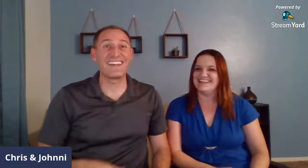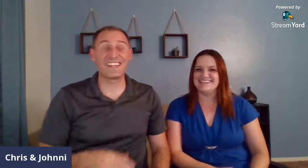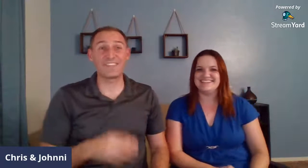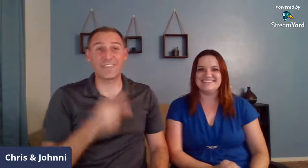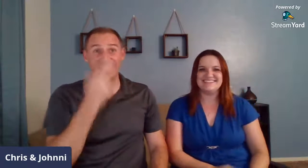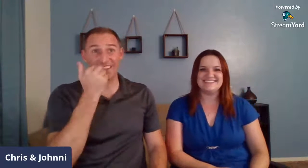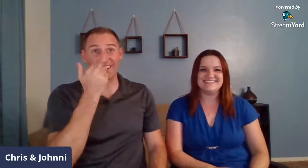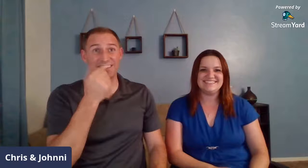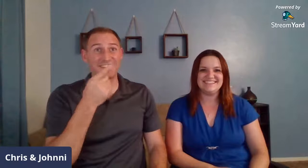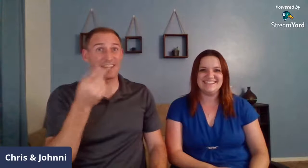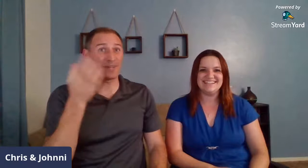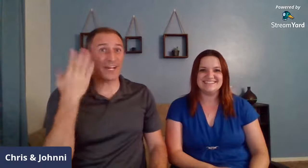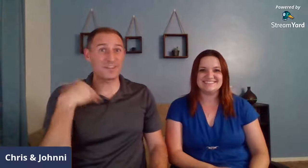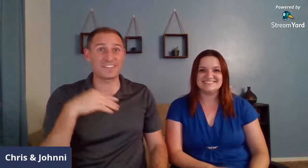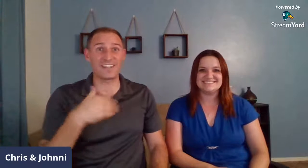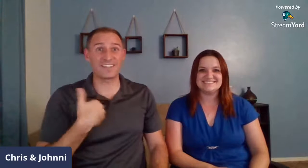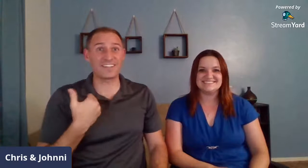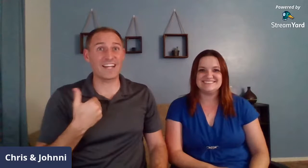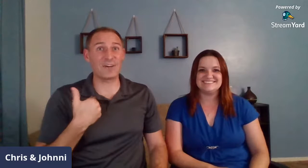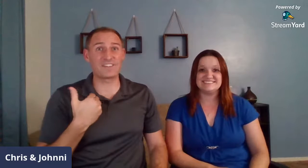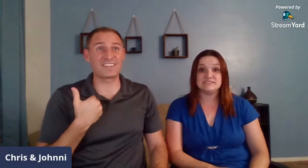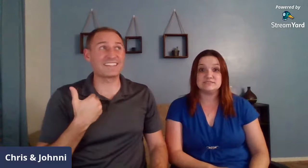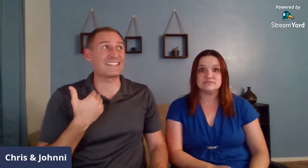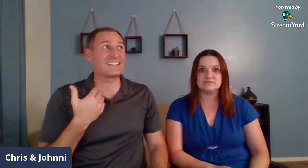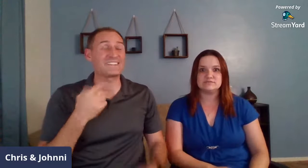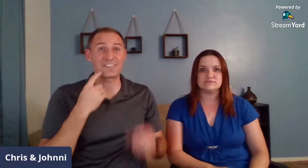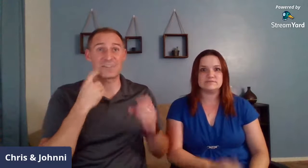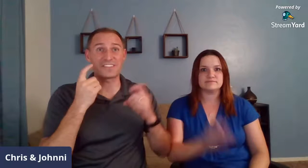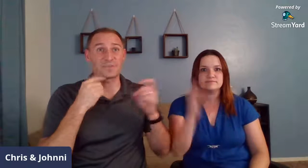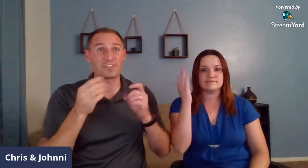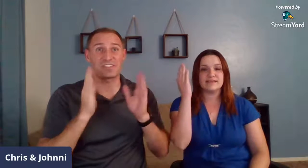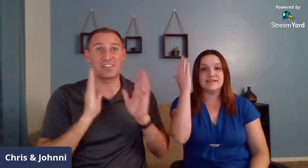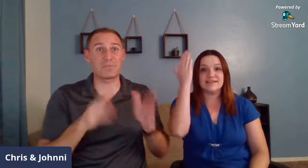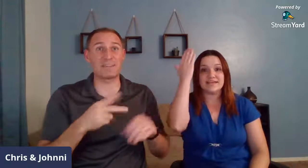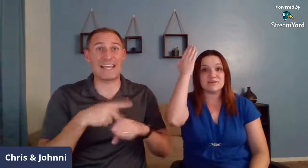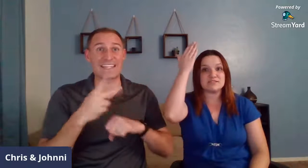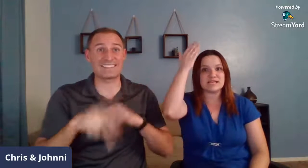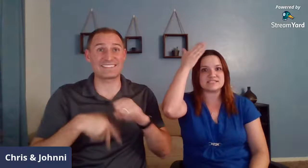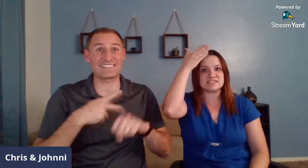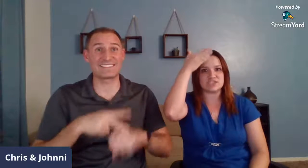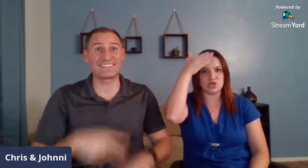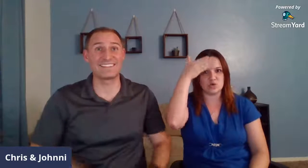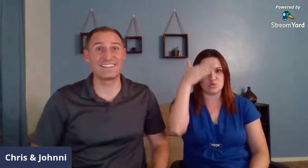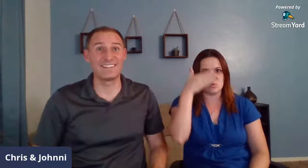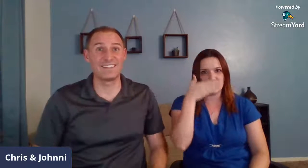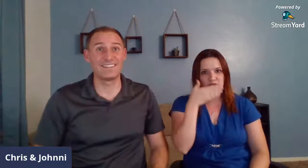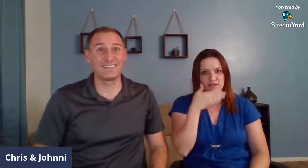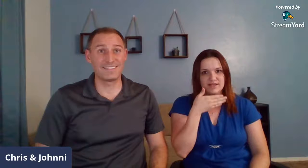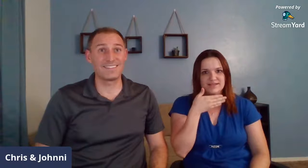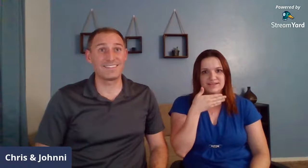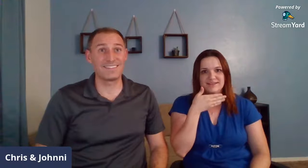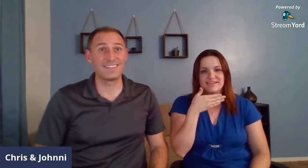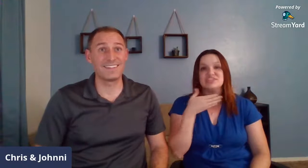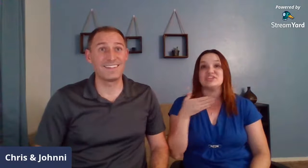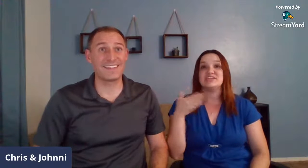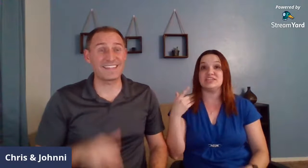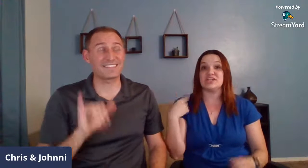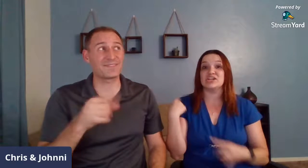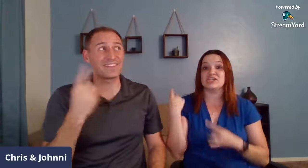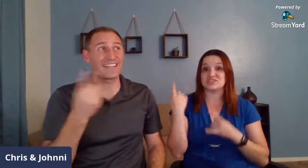And the funny thing is that when I was younger, I was the least expressive person on the He planet. was like Stonewall. It took That's something years that